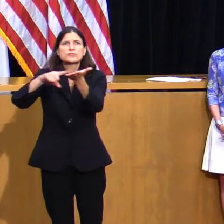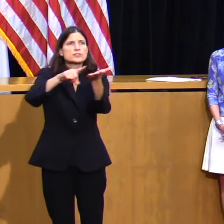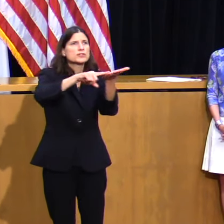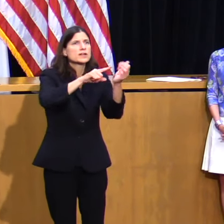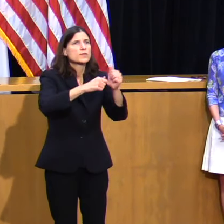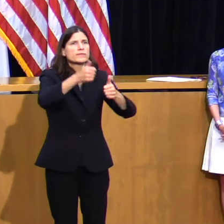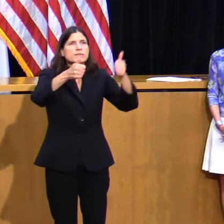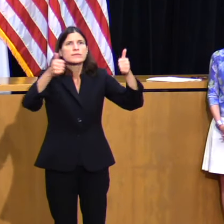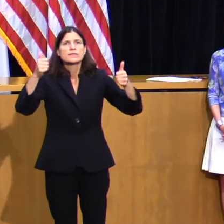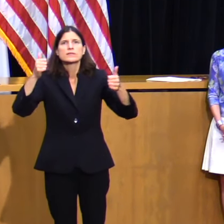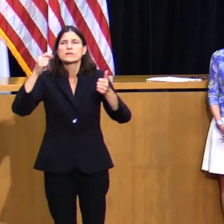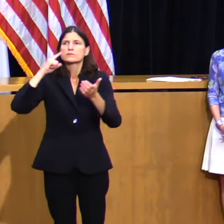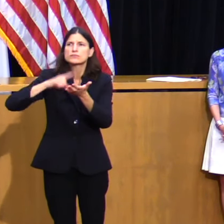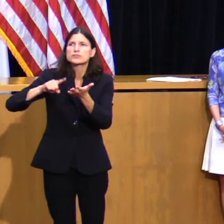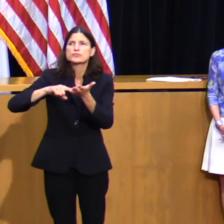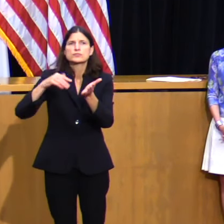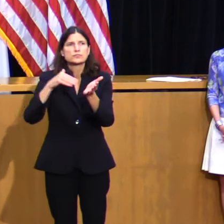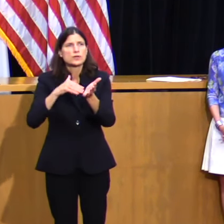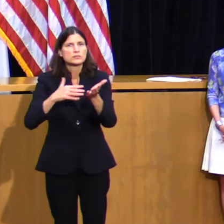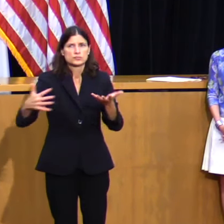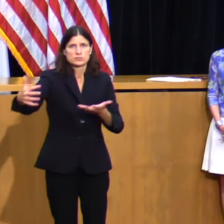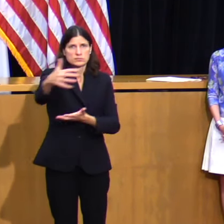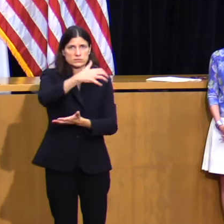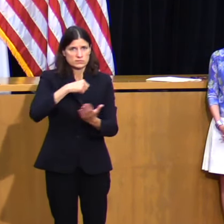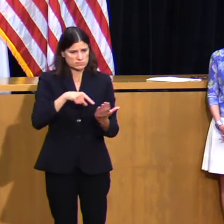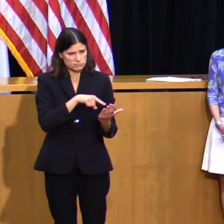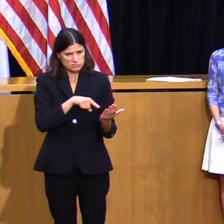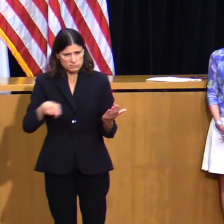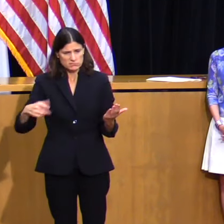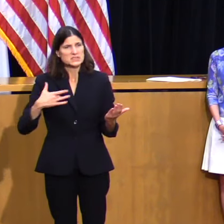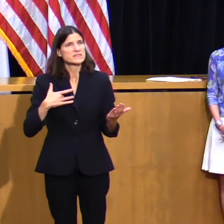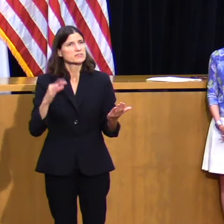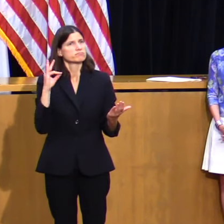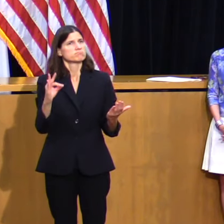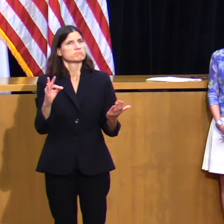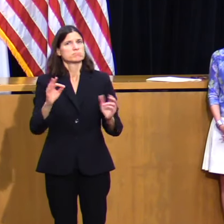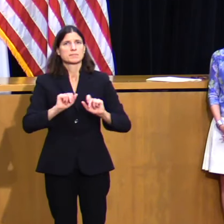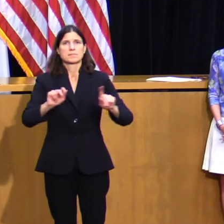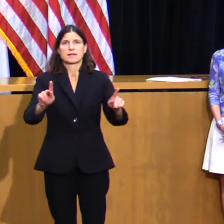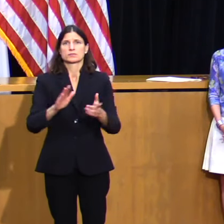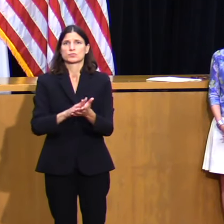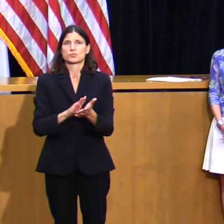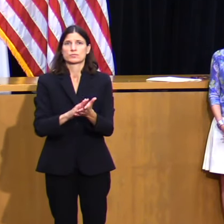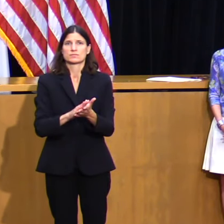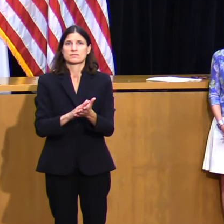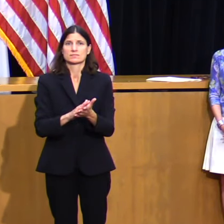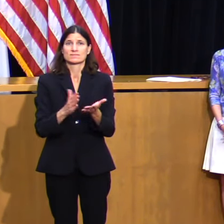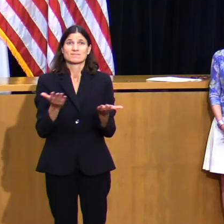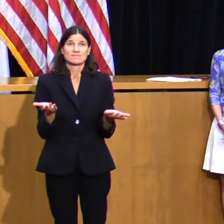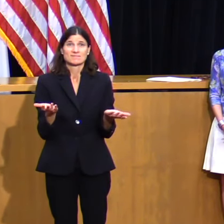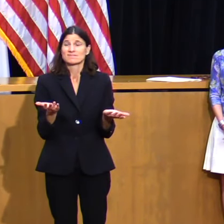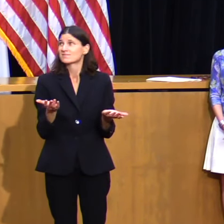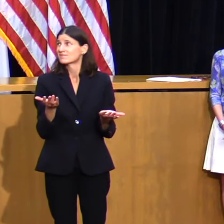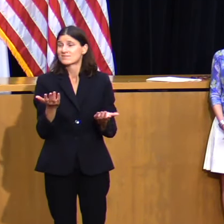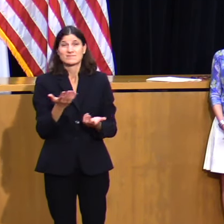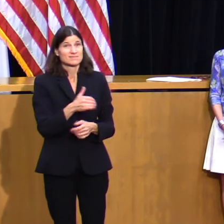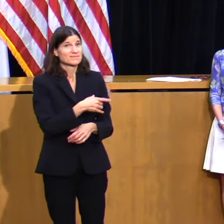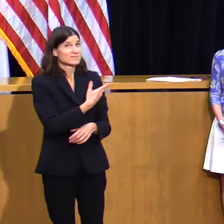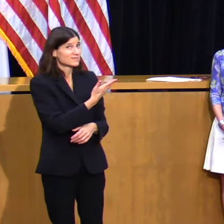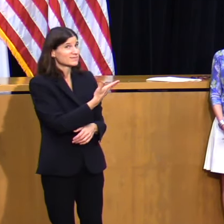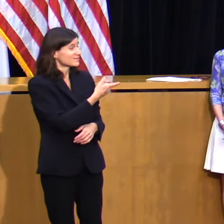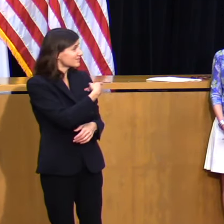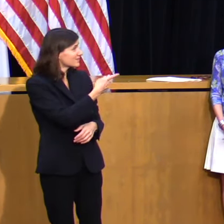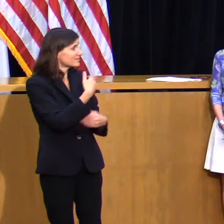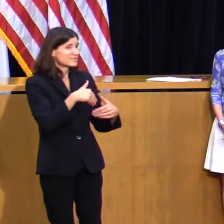And I think it's anticipated and expected that people will teach. I mean, do you want to speak to this